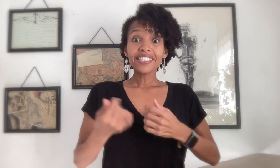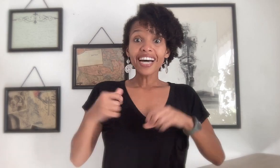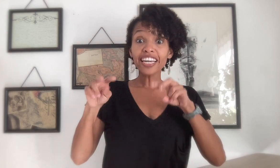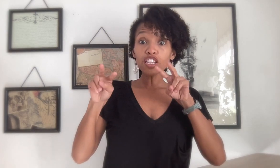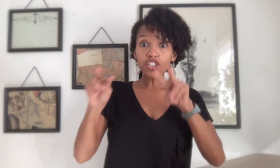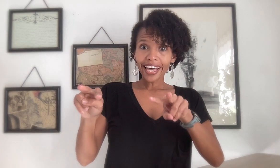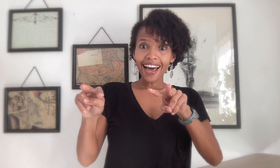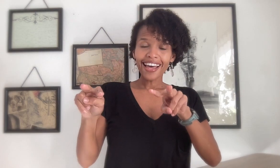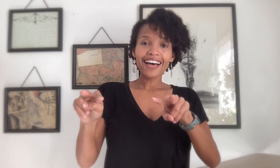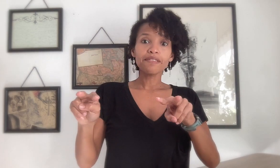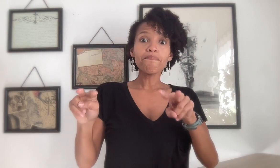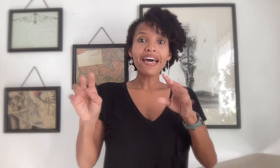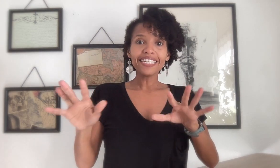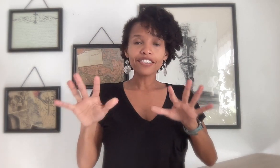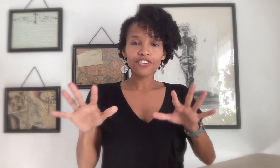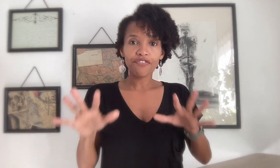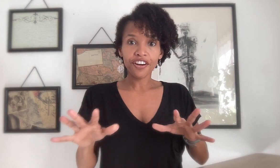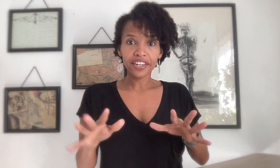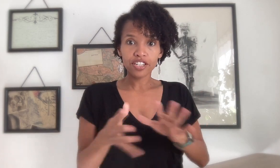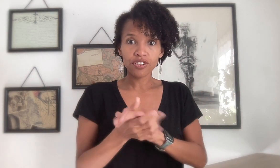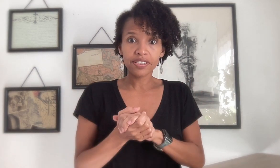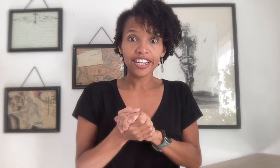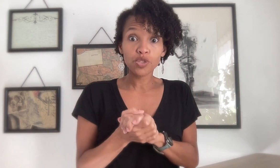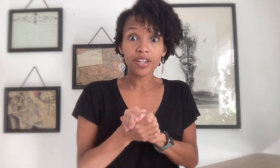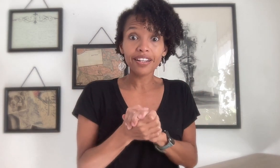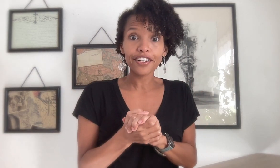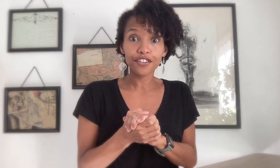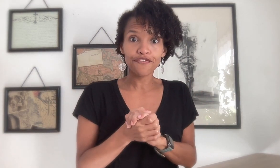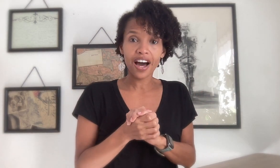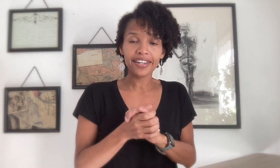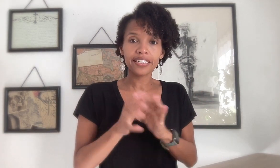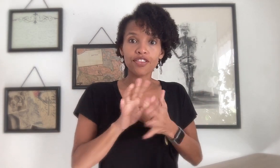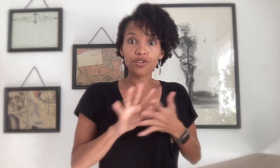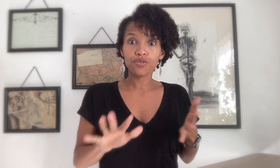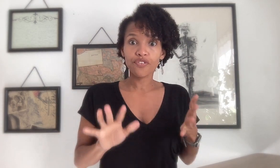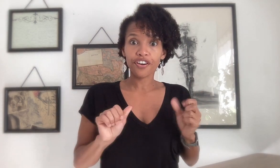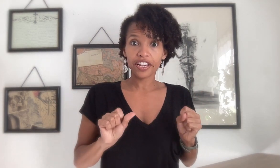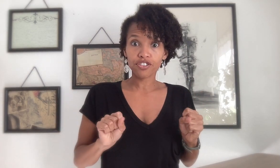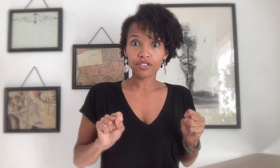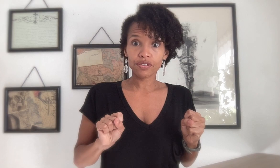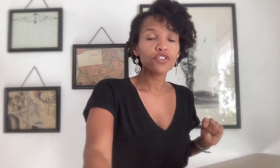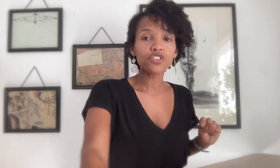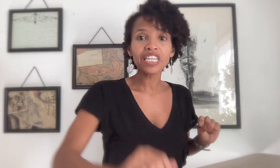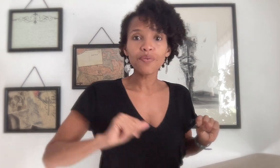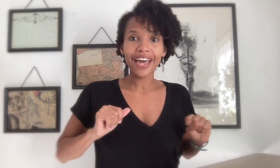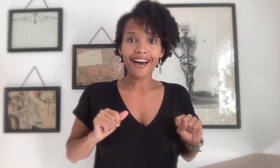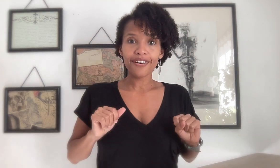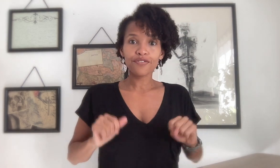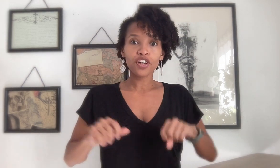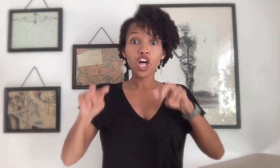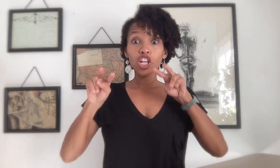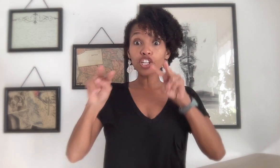The sign look at has many different variations, and I just want to clarify those variations. Firstly, we have look